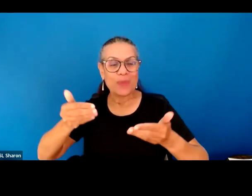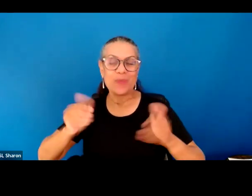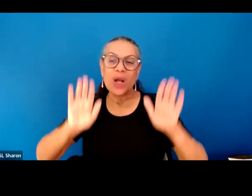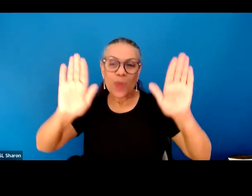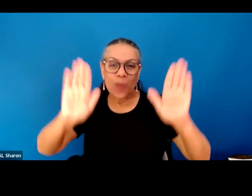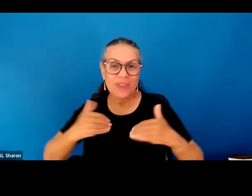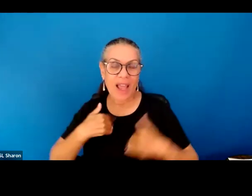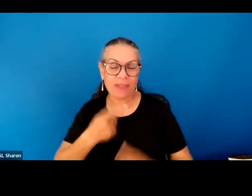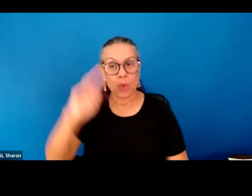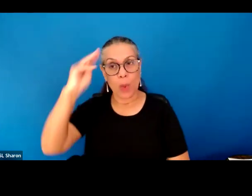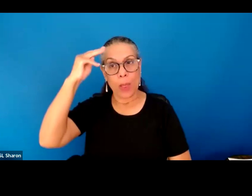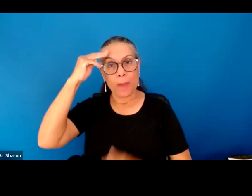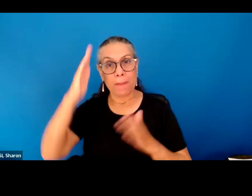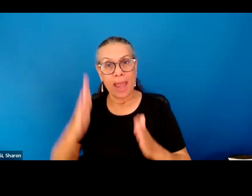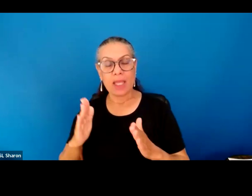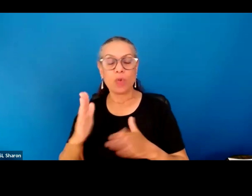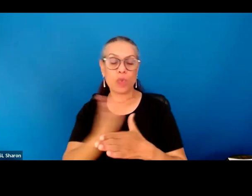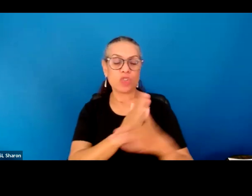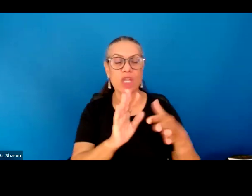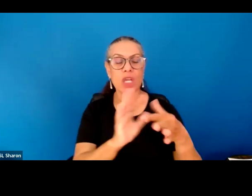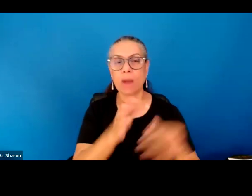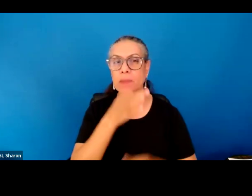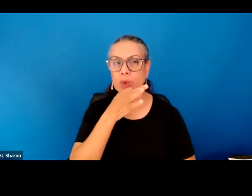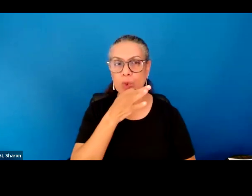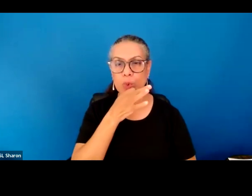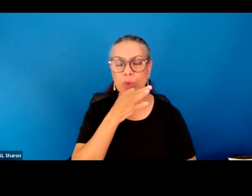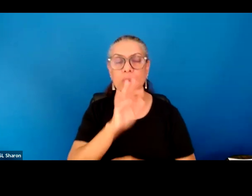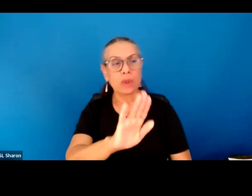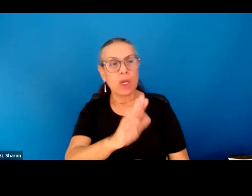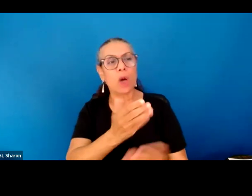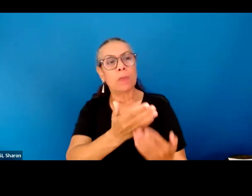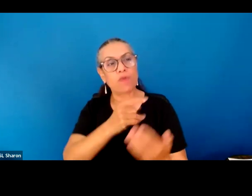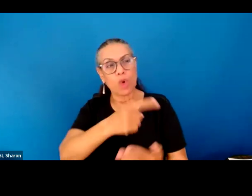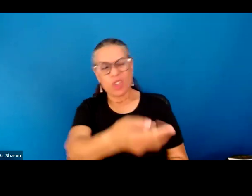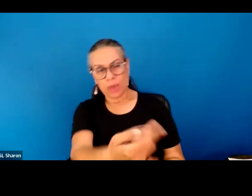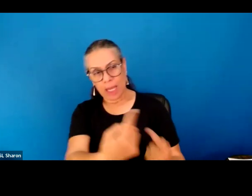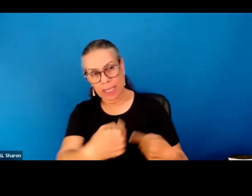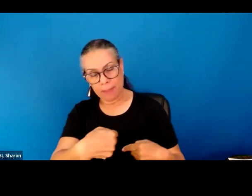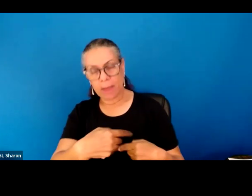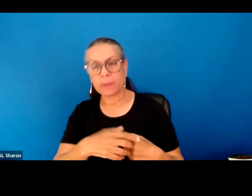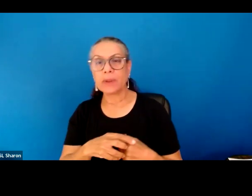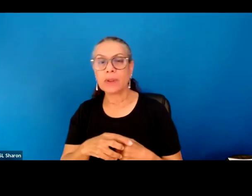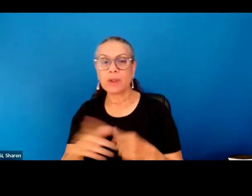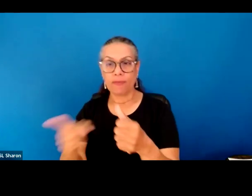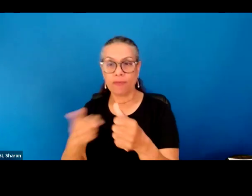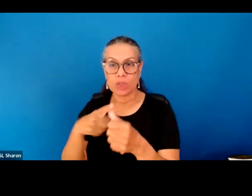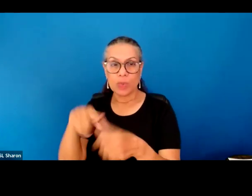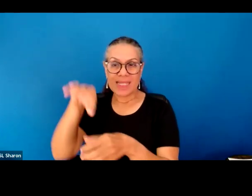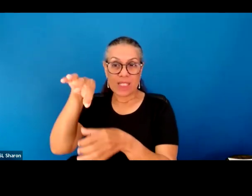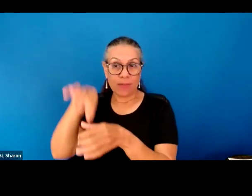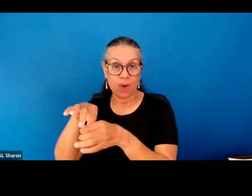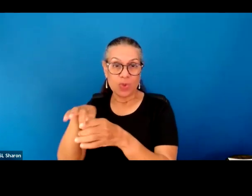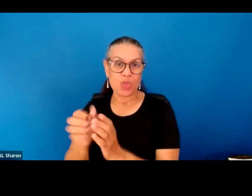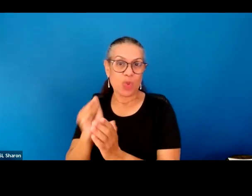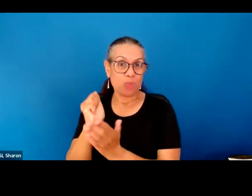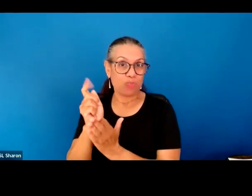you. The Mayor will share a few comments in a moment. Mayor, before we invite you to come up, we need to take a quick vote to approve the